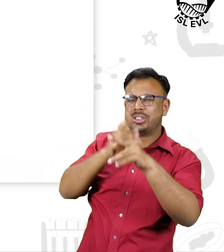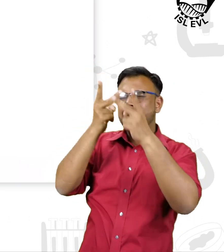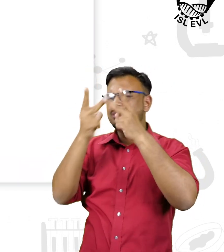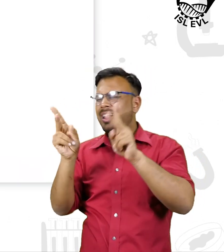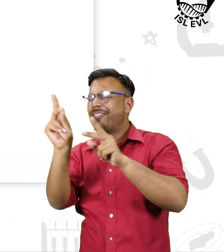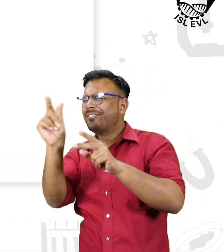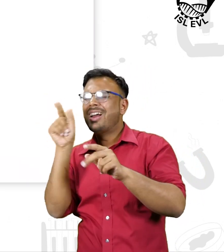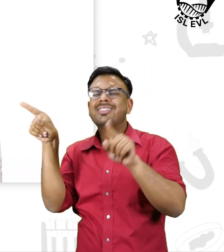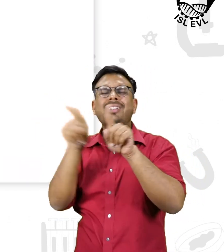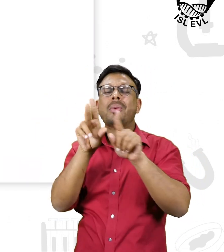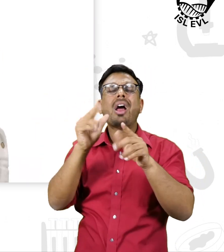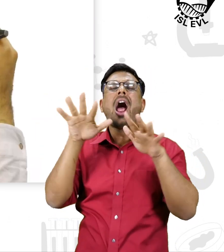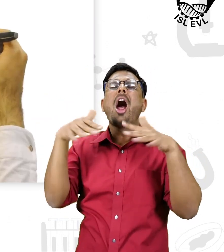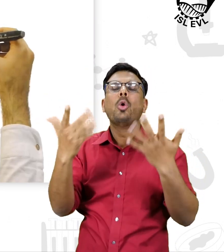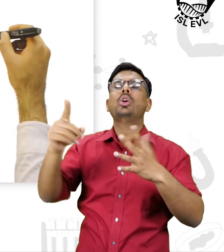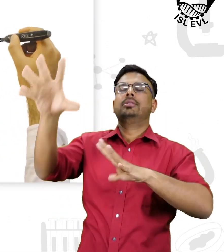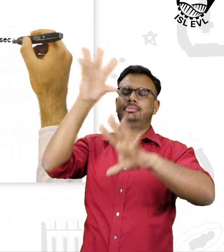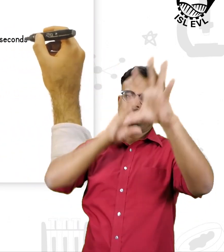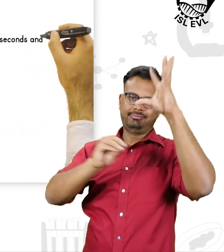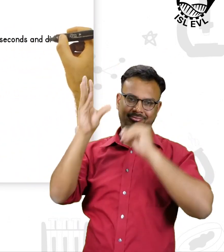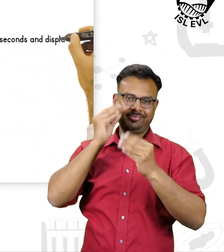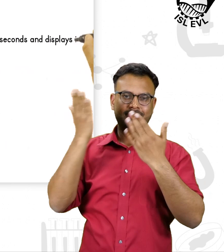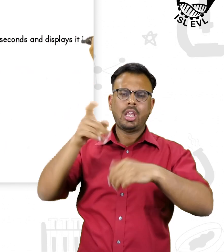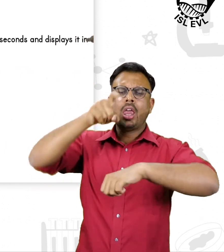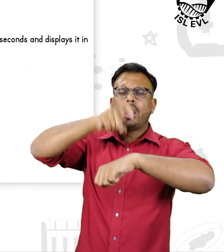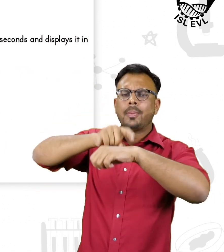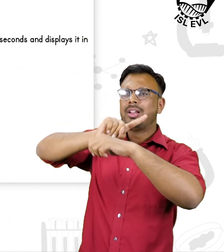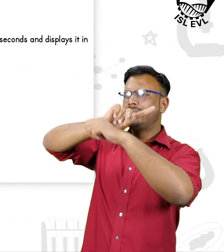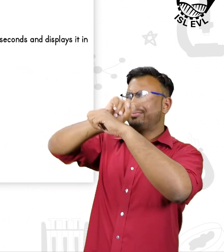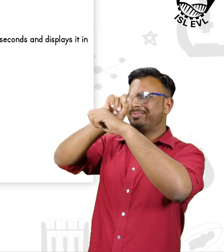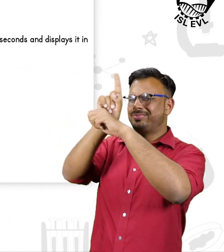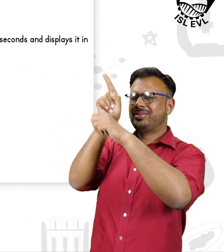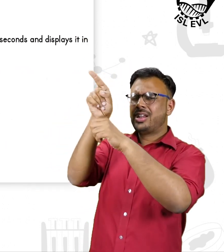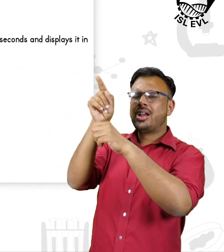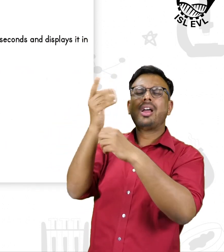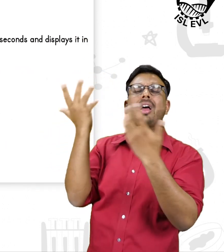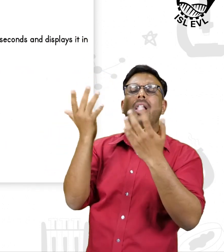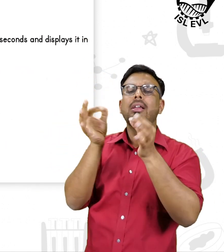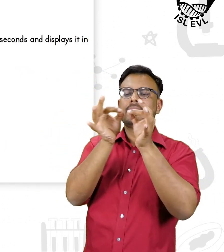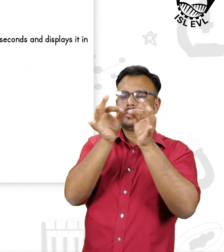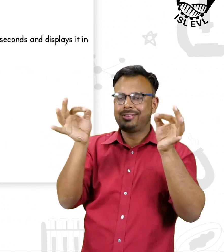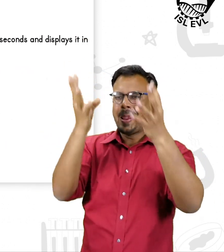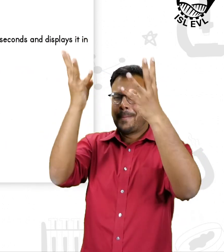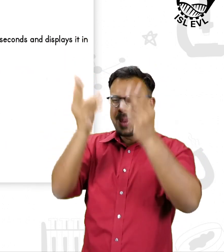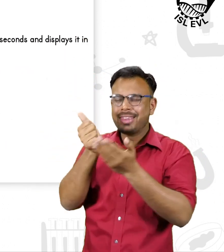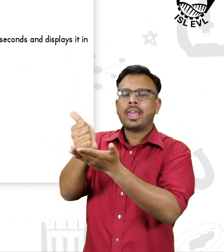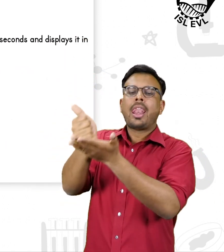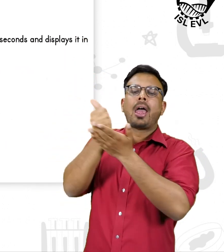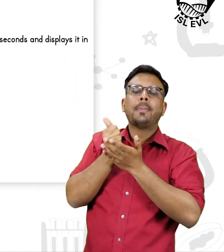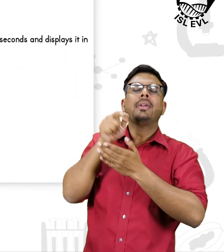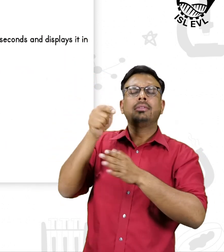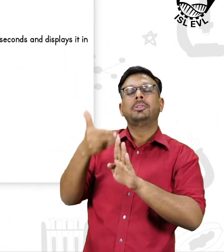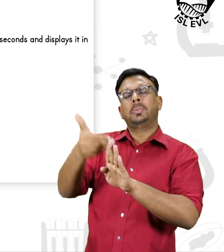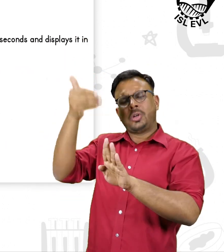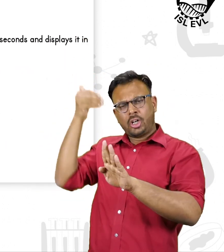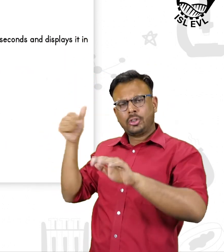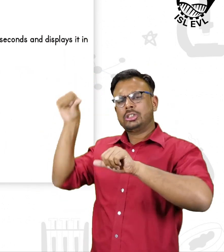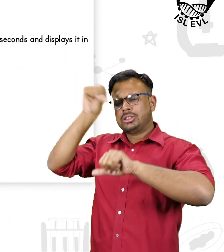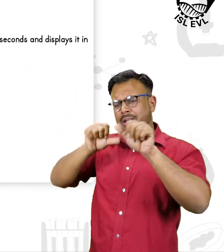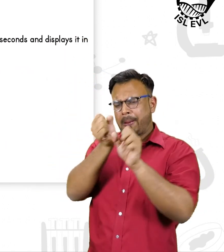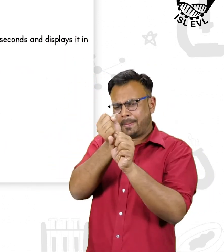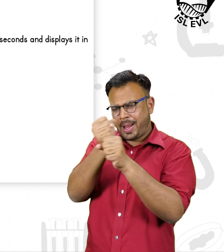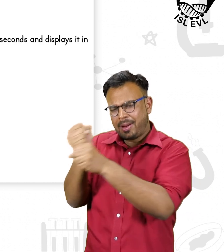A clock is a measuring device which measures the time intervals in seconds and displays it in terms of predefined minutes and